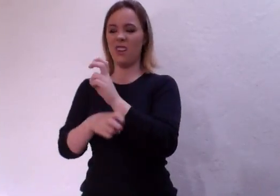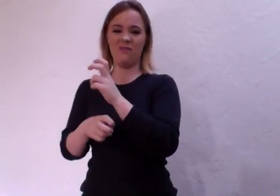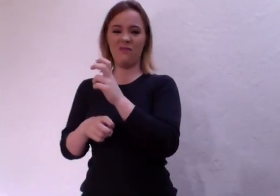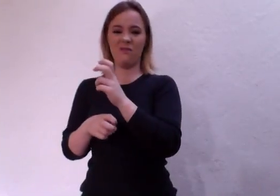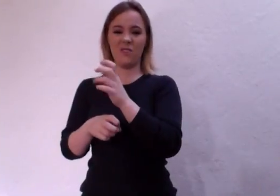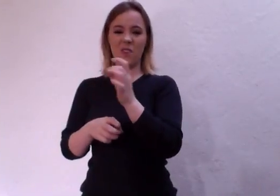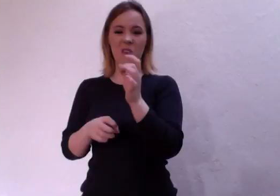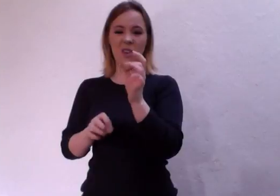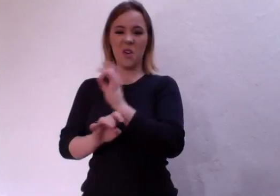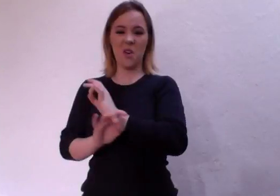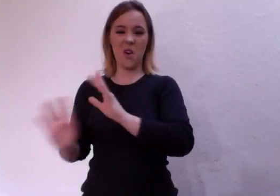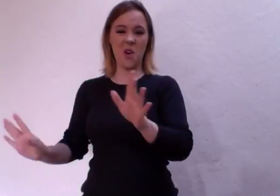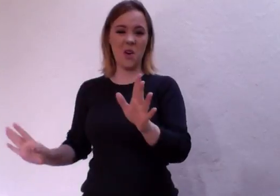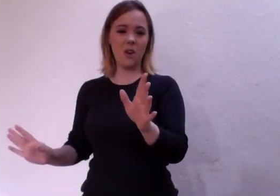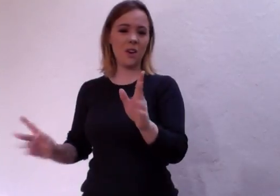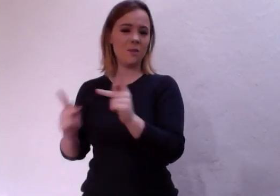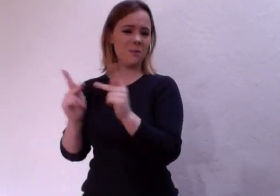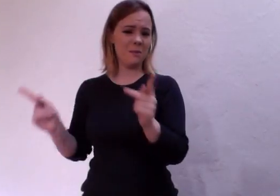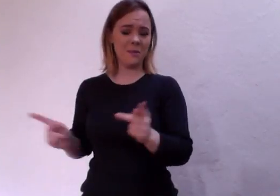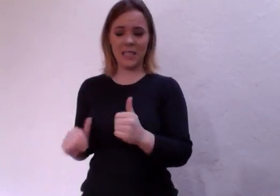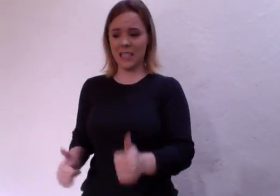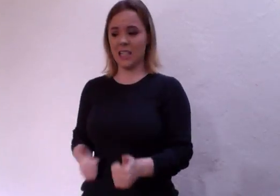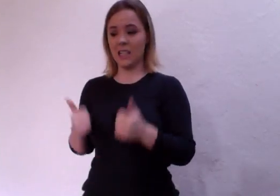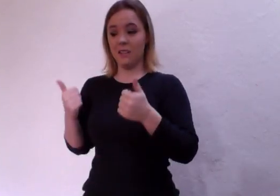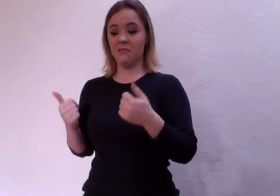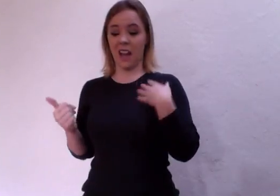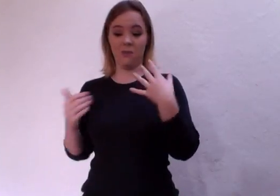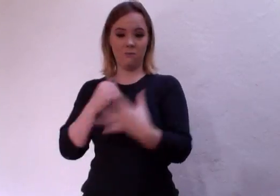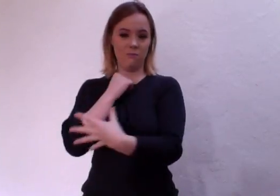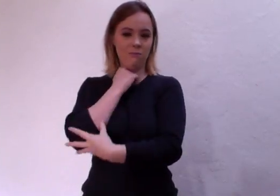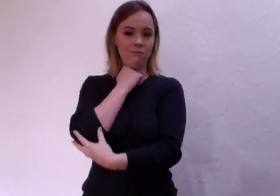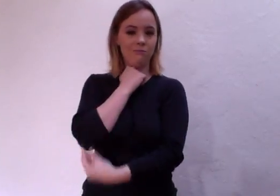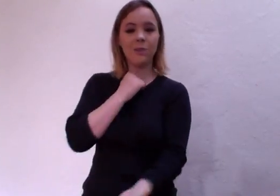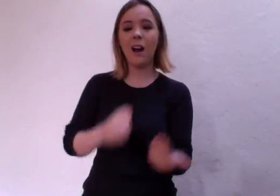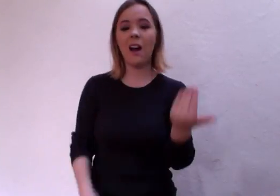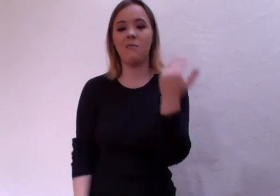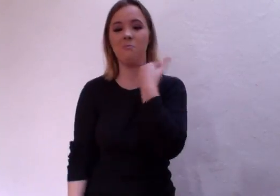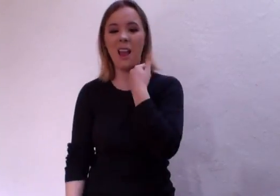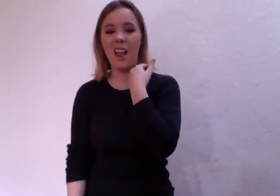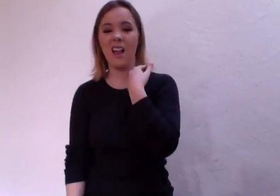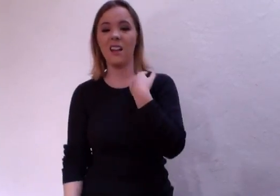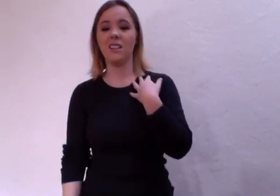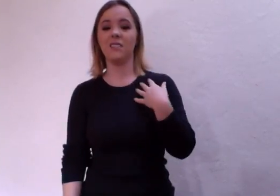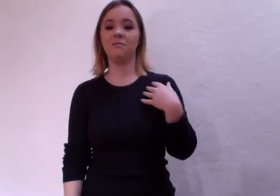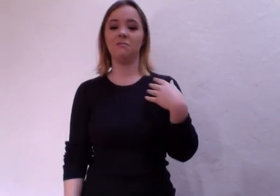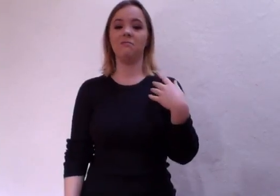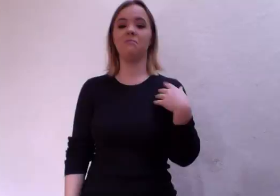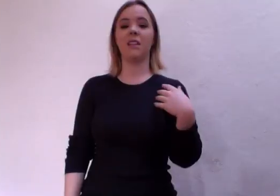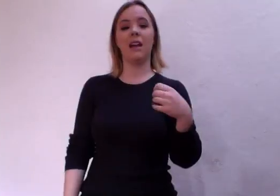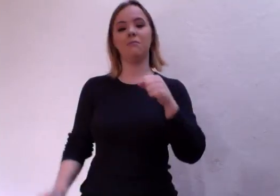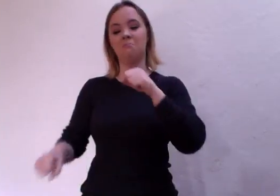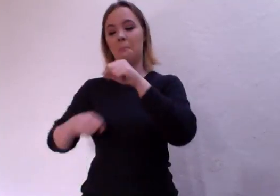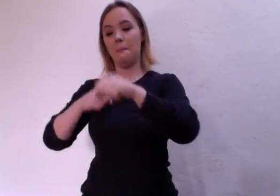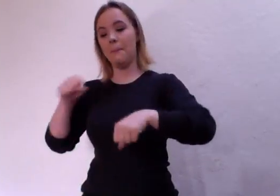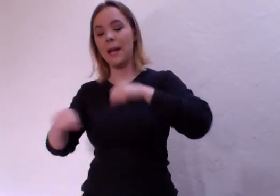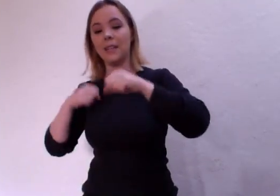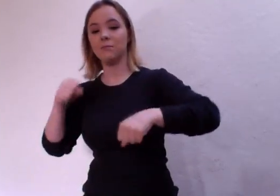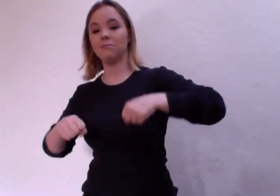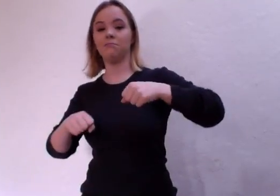It's a gnarly place to live. And I had no money, and I was a bike messenger, which is sounds really glamorous and cool. It's neither of those two things.